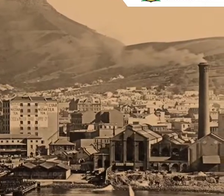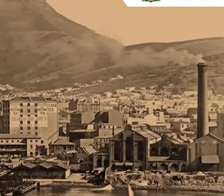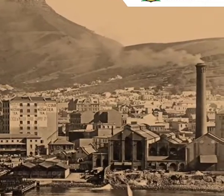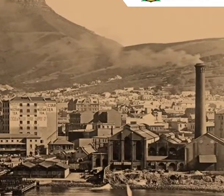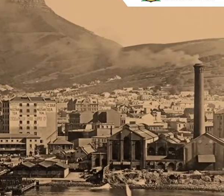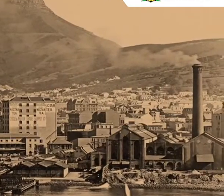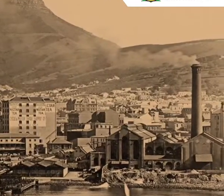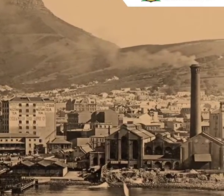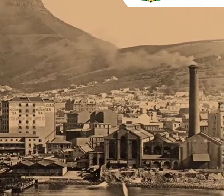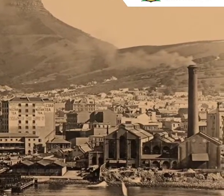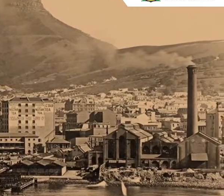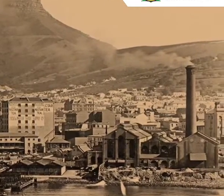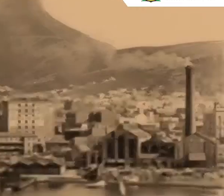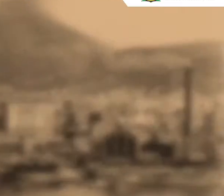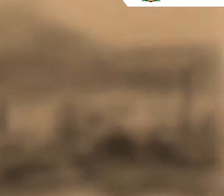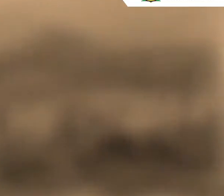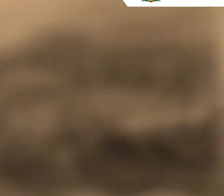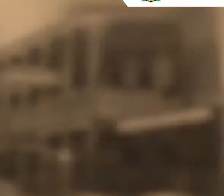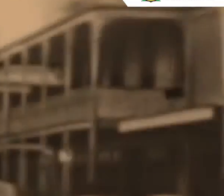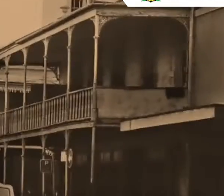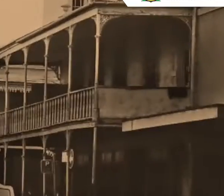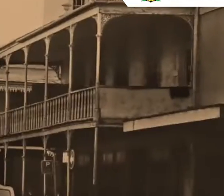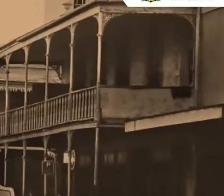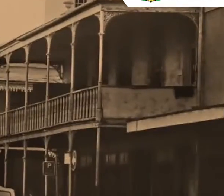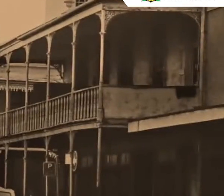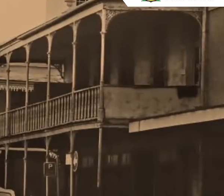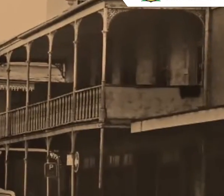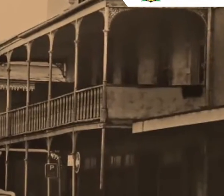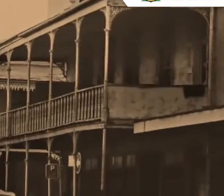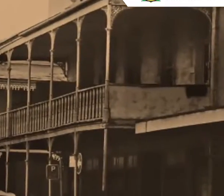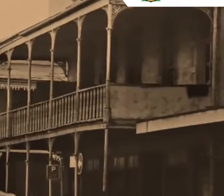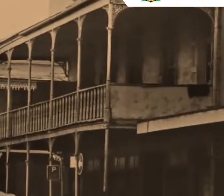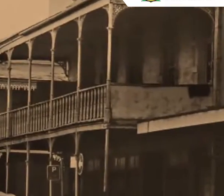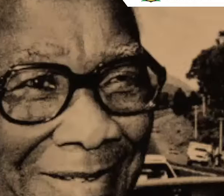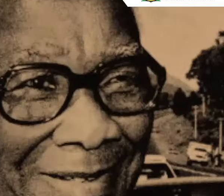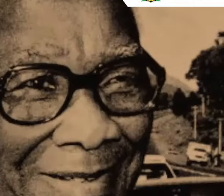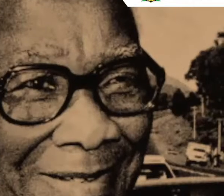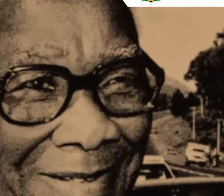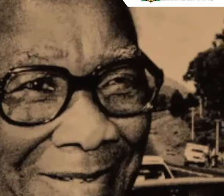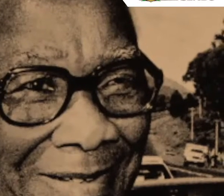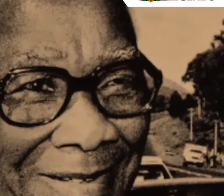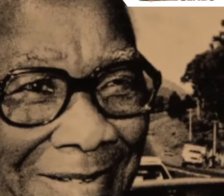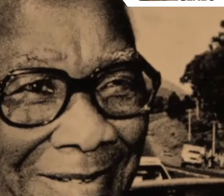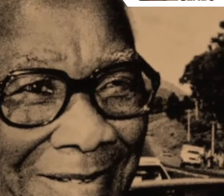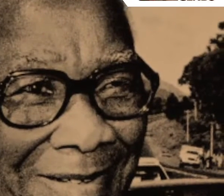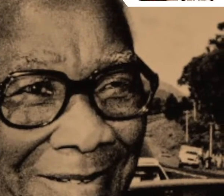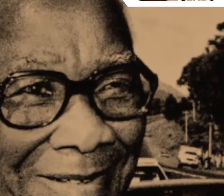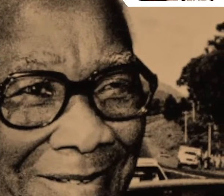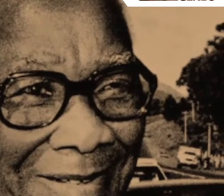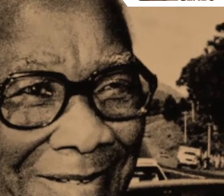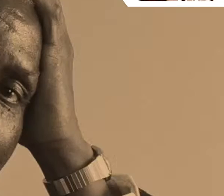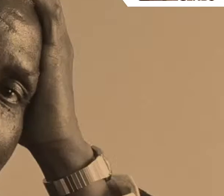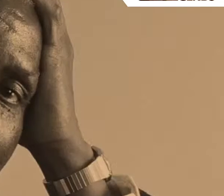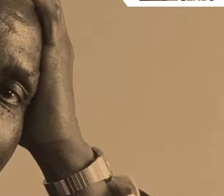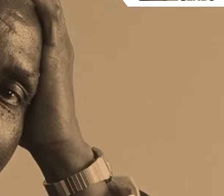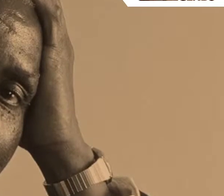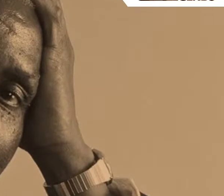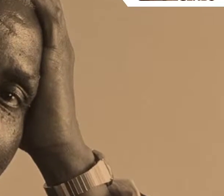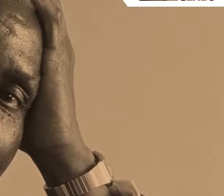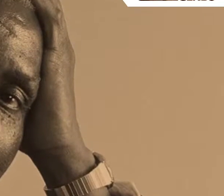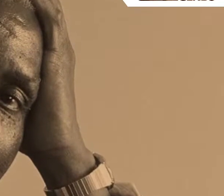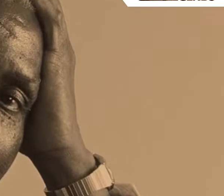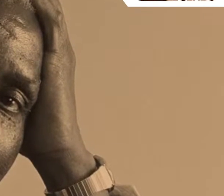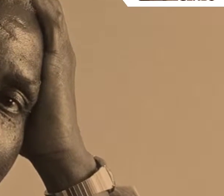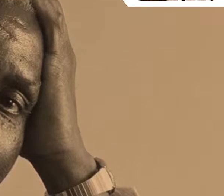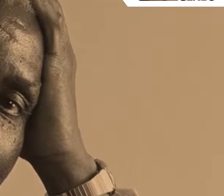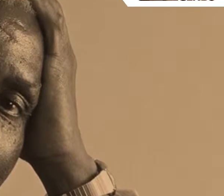worker in Cape Town. During a stint underground, she was together with Govan Mbeki and Umrei